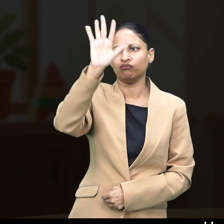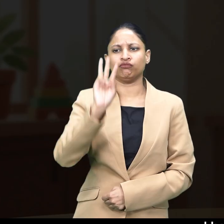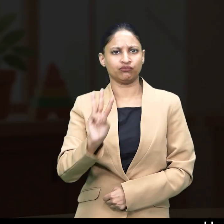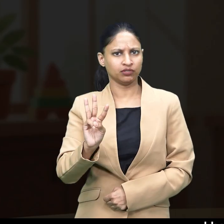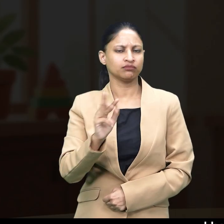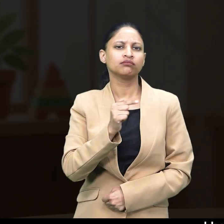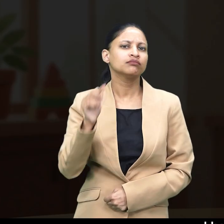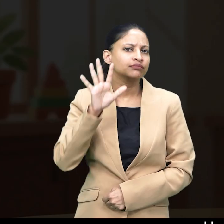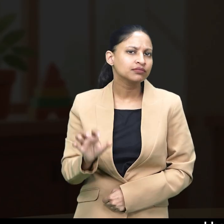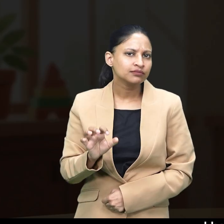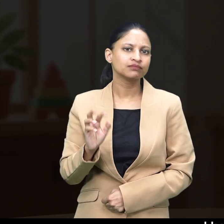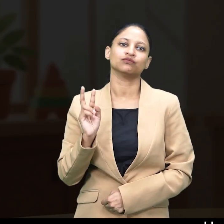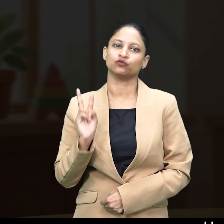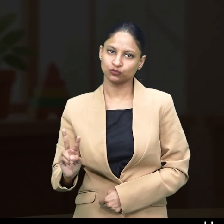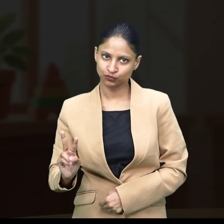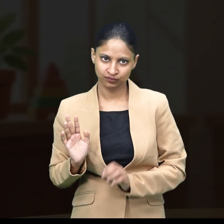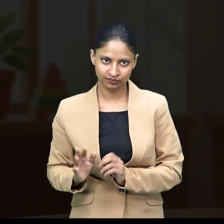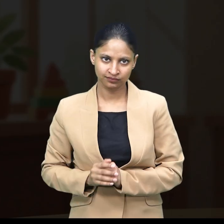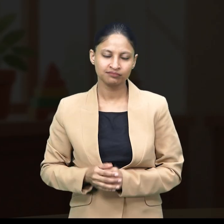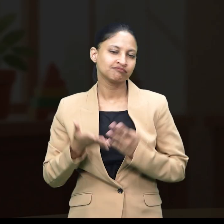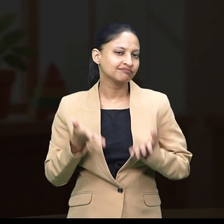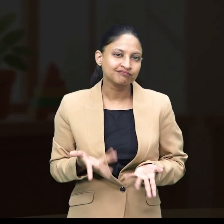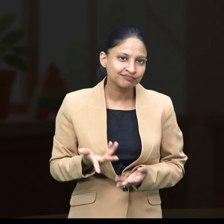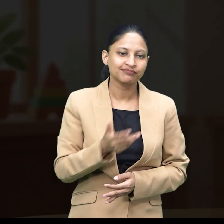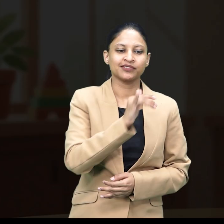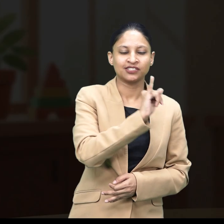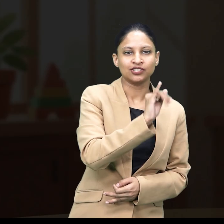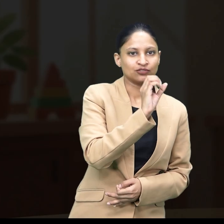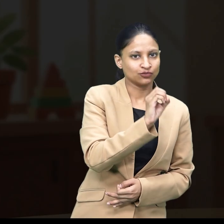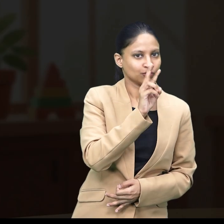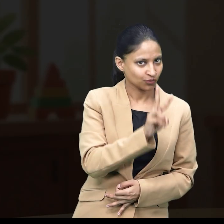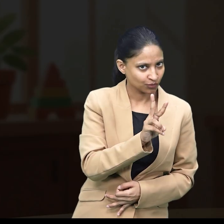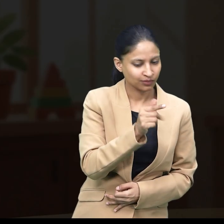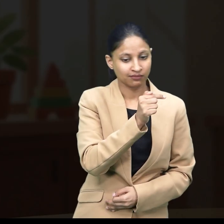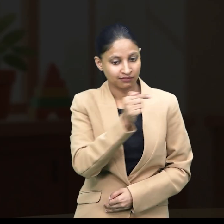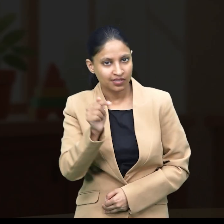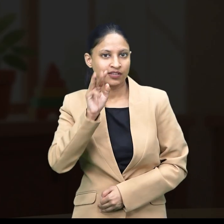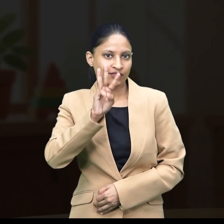minus 3 equals to 2. So, 602 minus